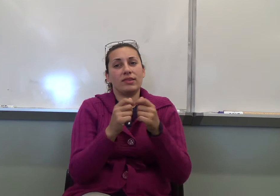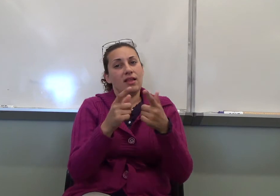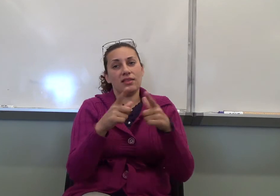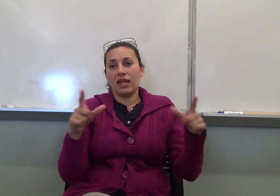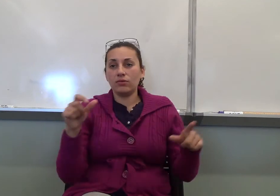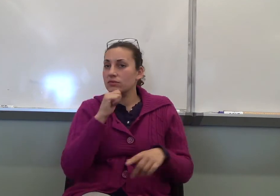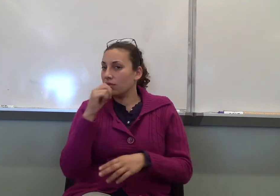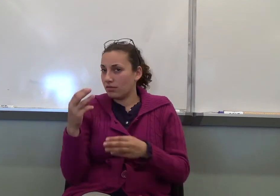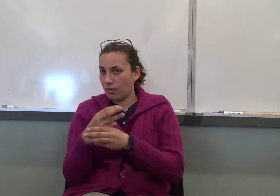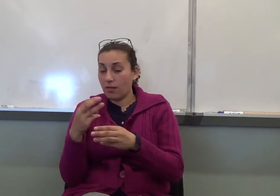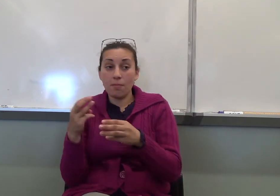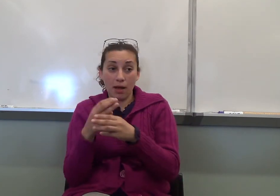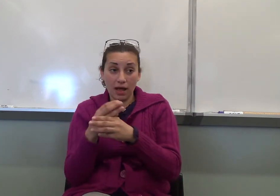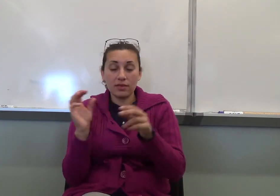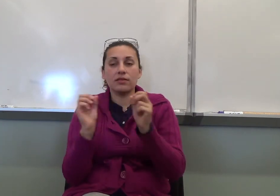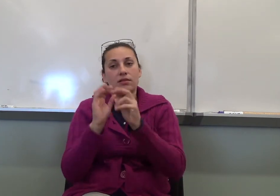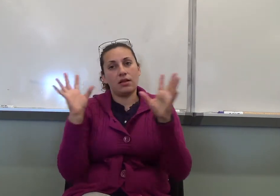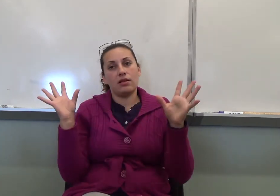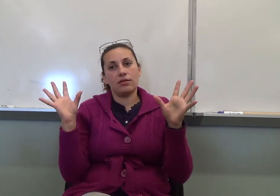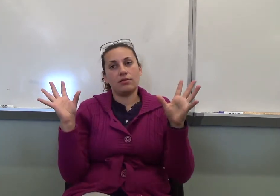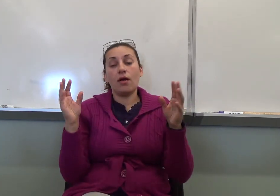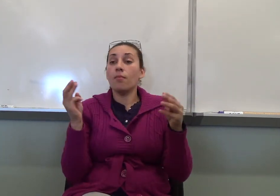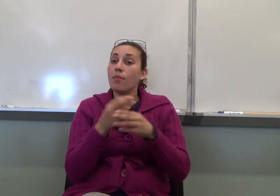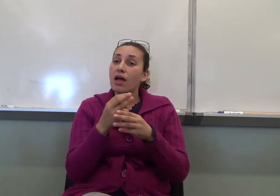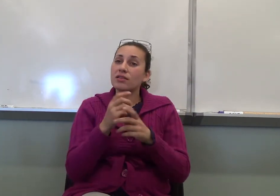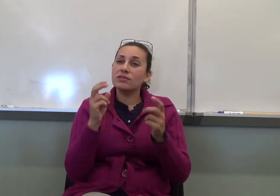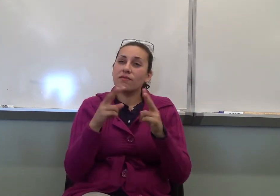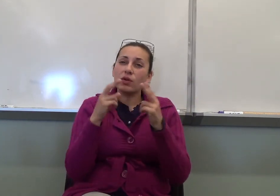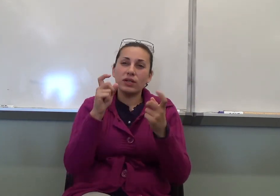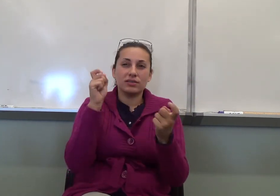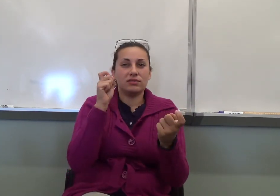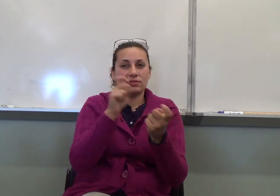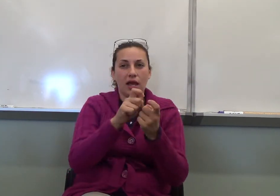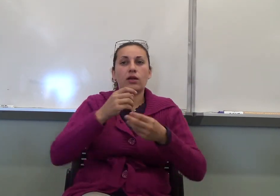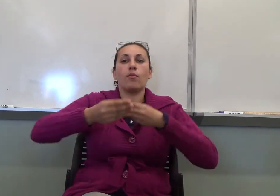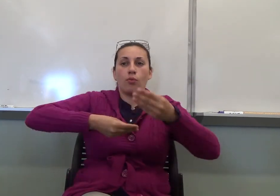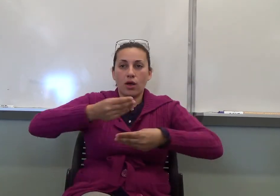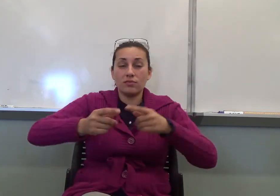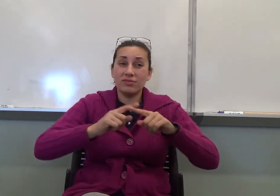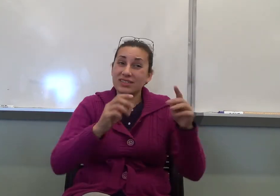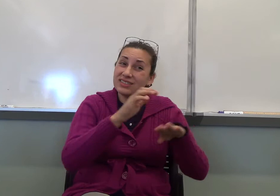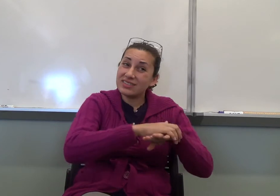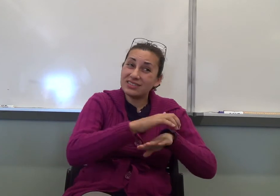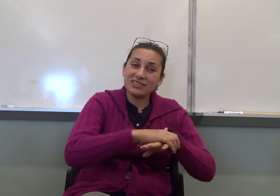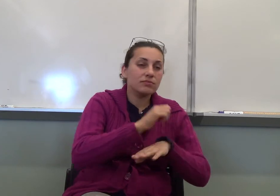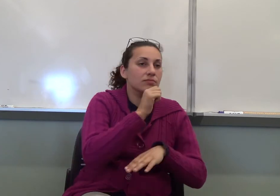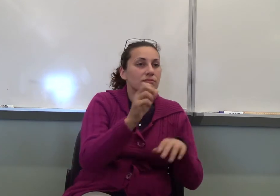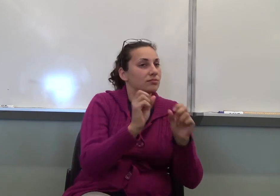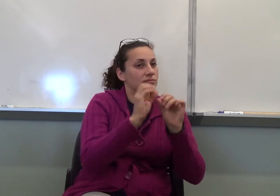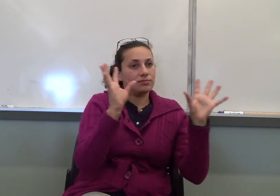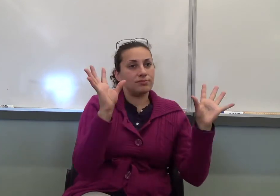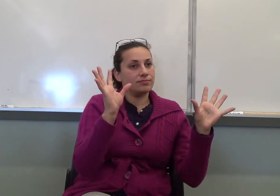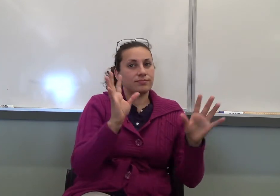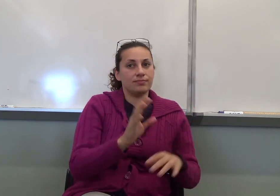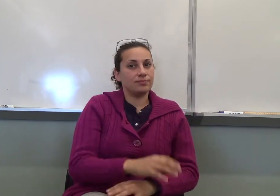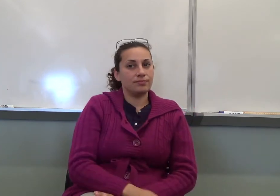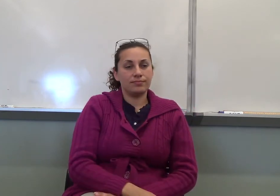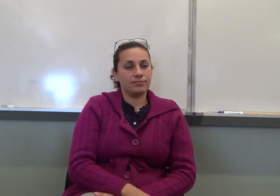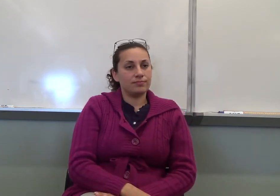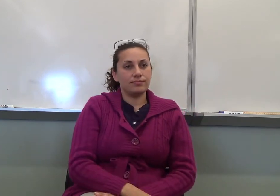is clear. Mathematics is a very precise process. But English is not clear. All right, minus 12